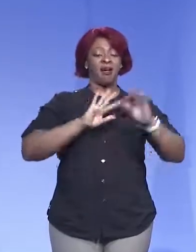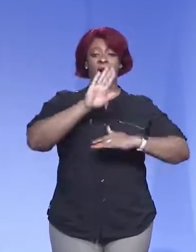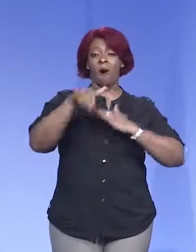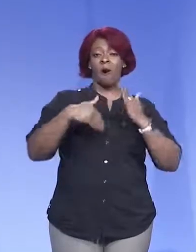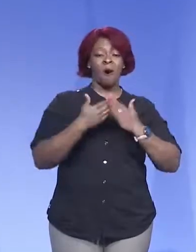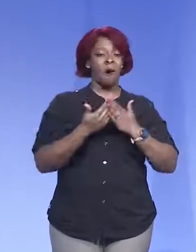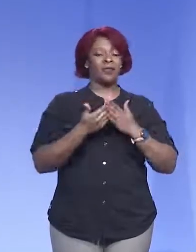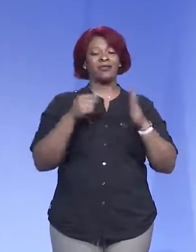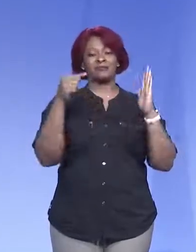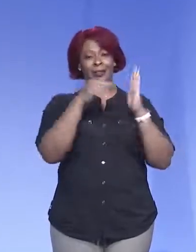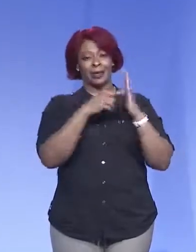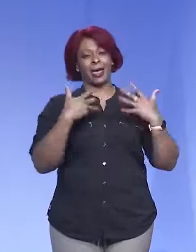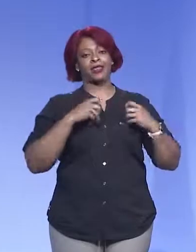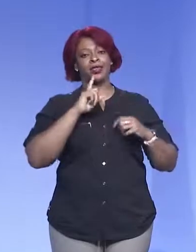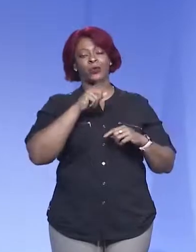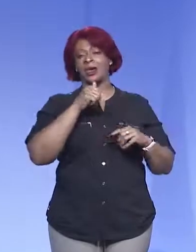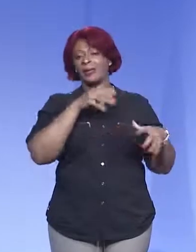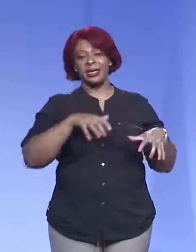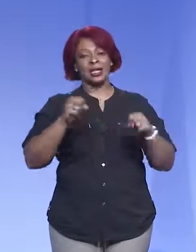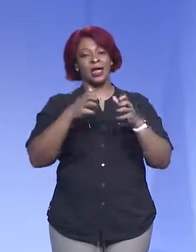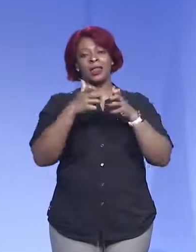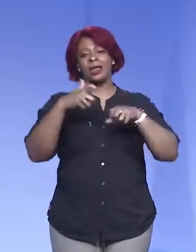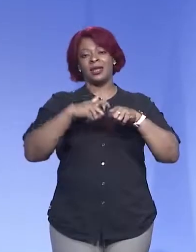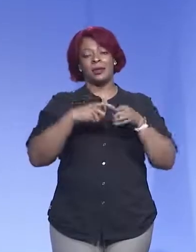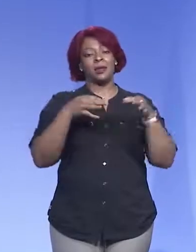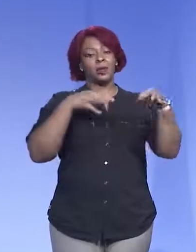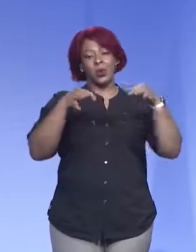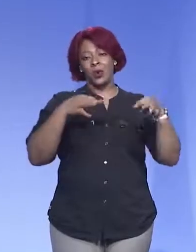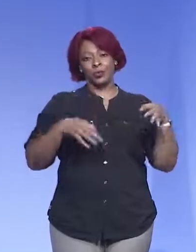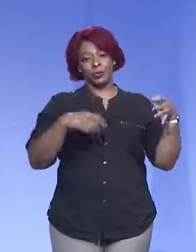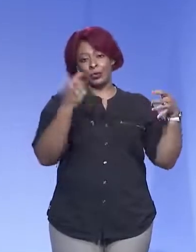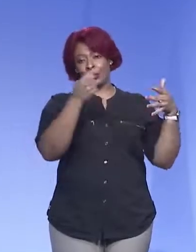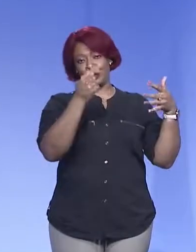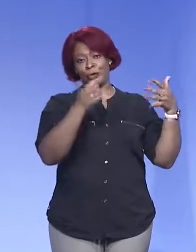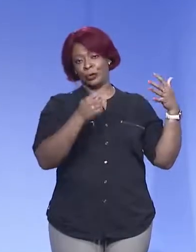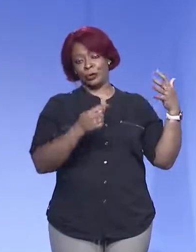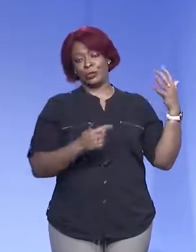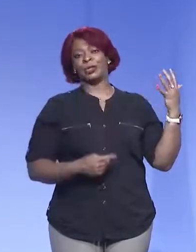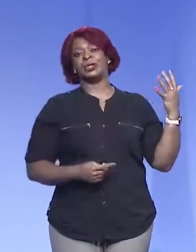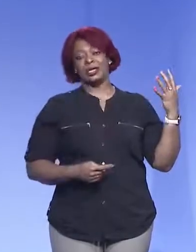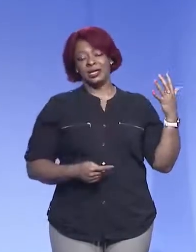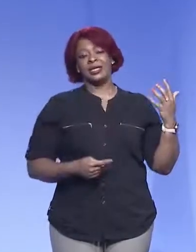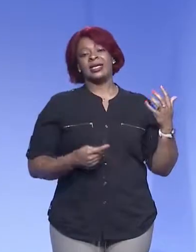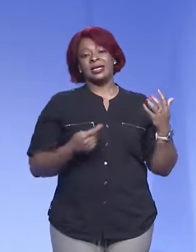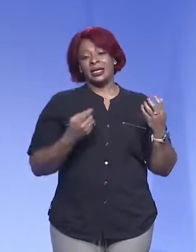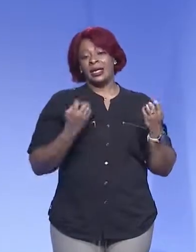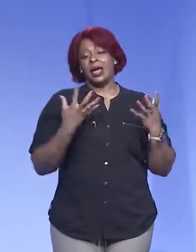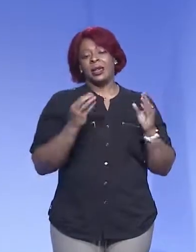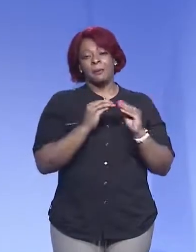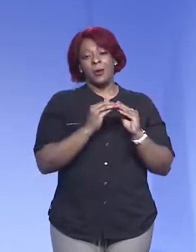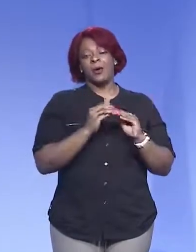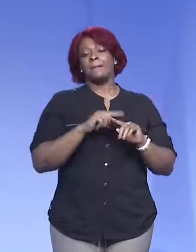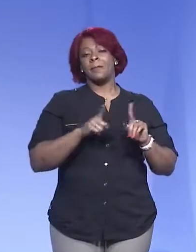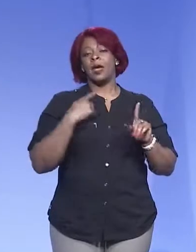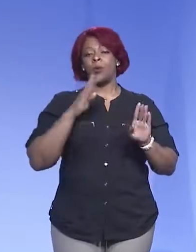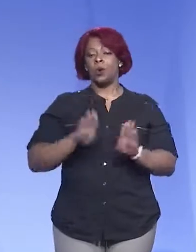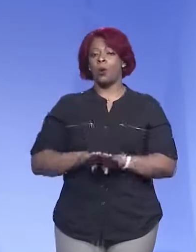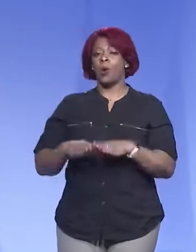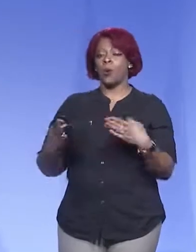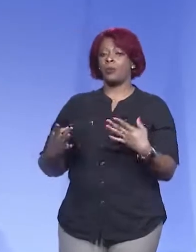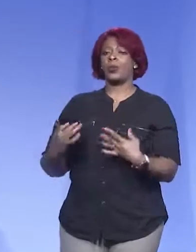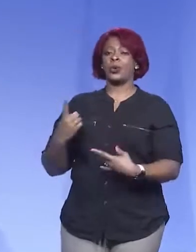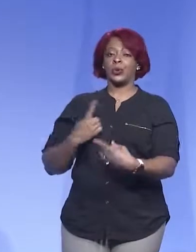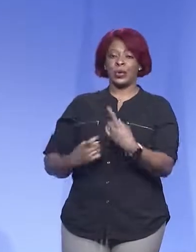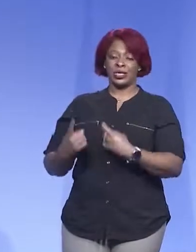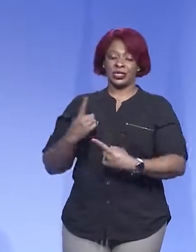the health directive. So I won't take up the time going through it anymore, but open it up for